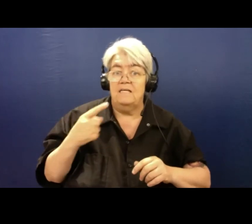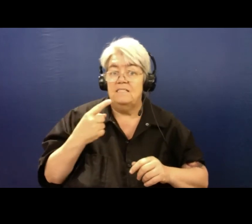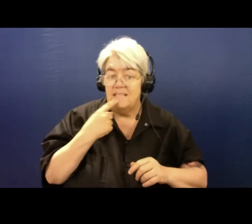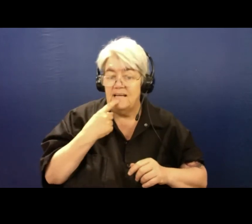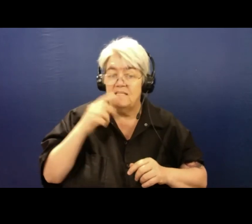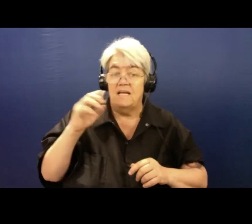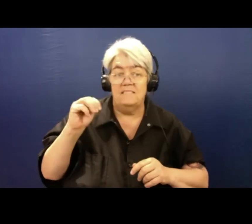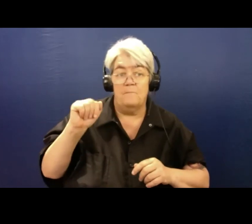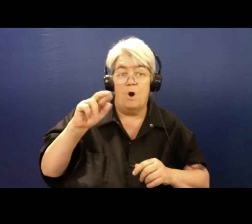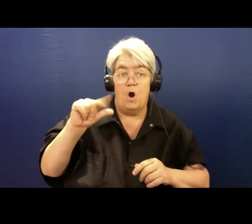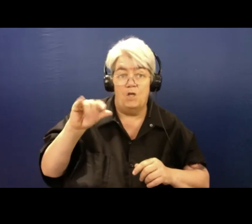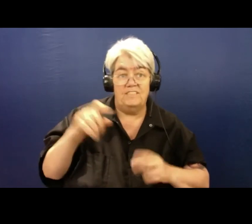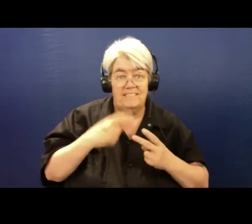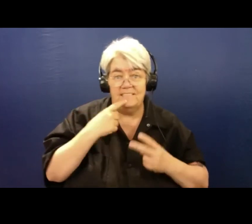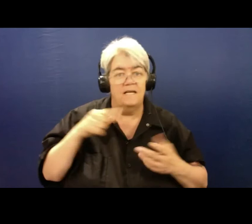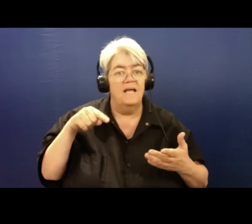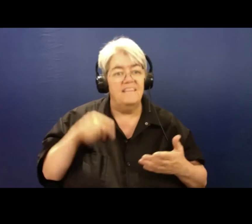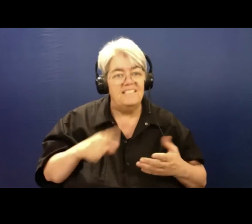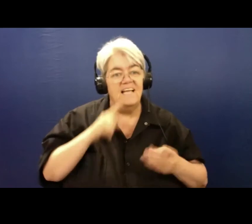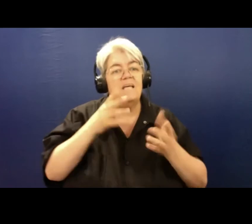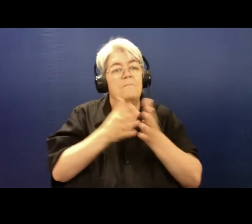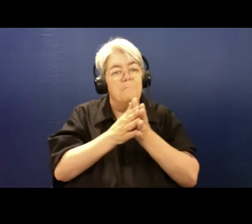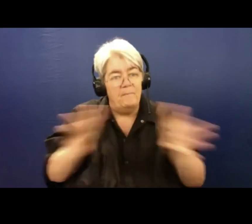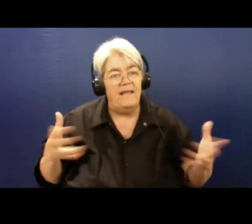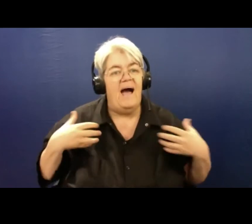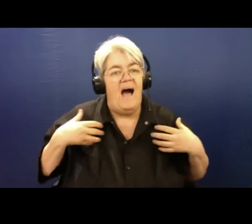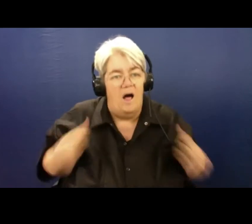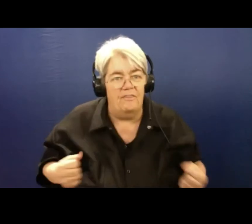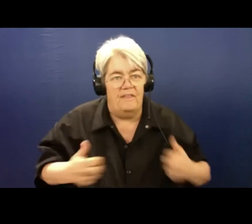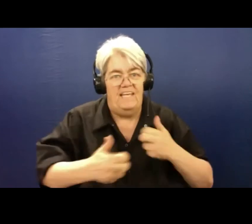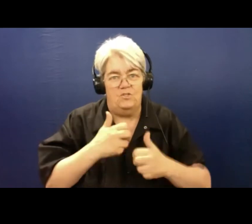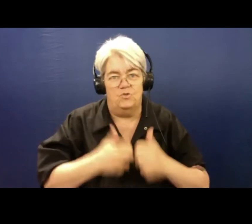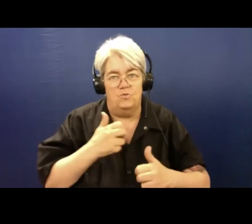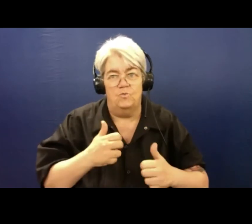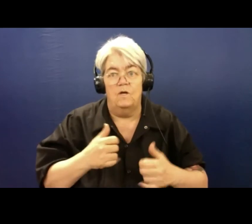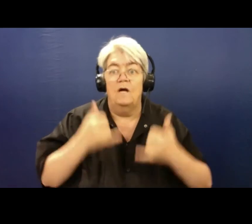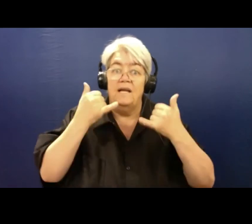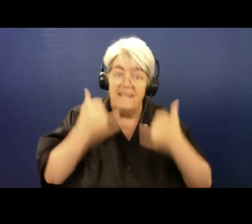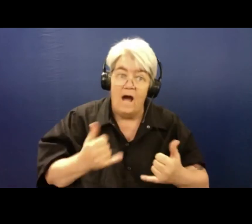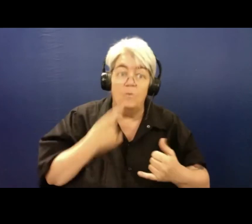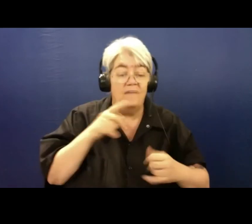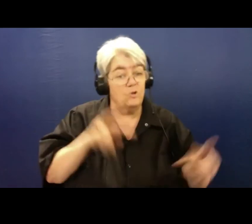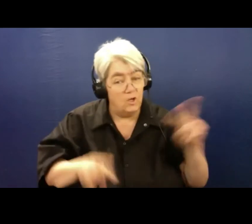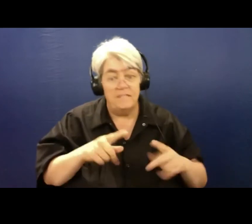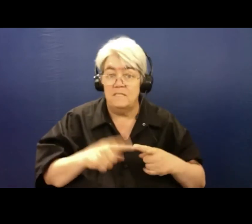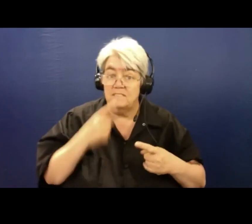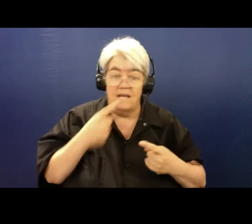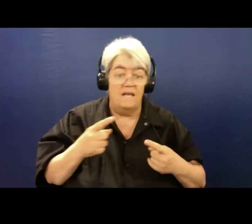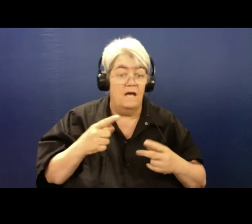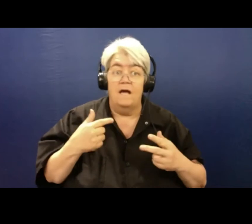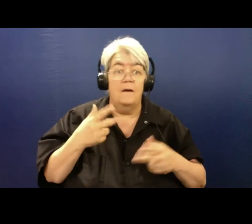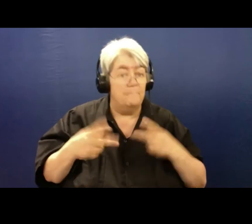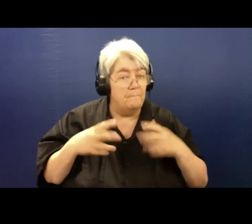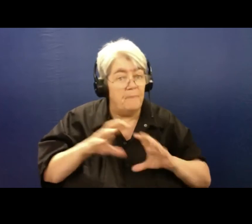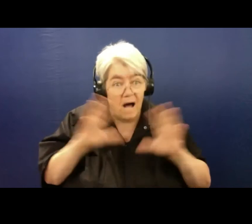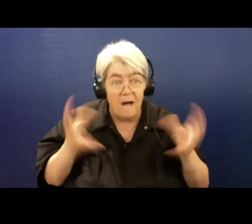Margie says, this is a public health issue, and we have to now take it on as a public health issue. That means that we all